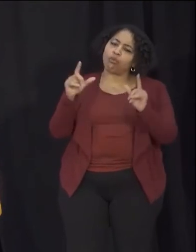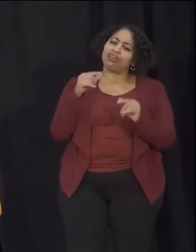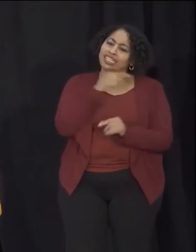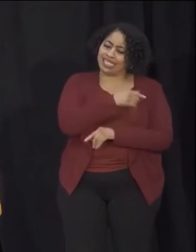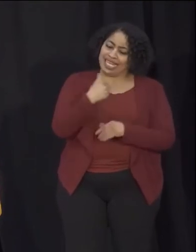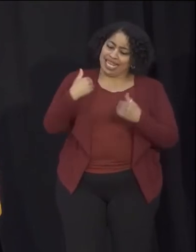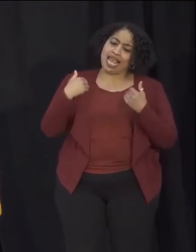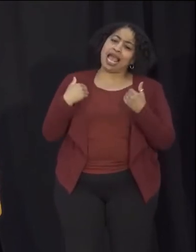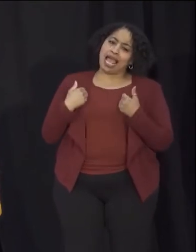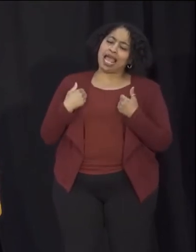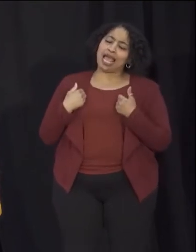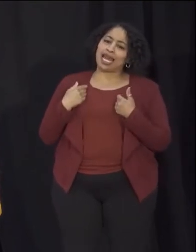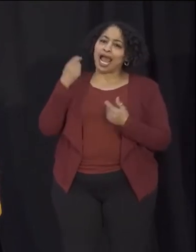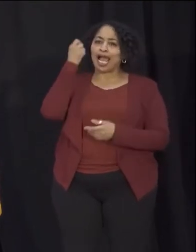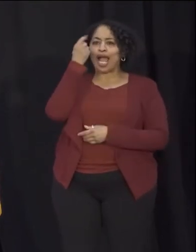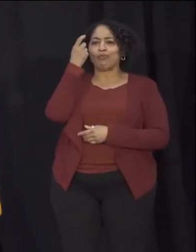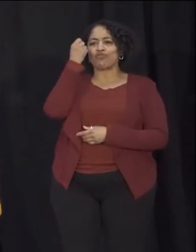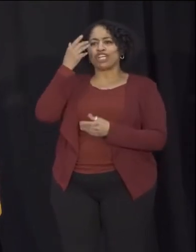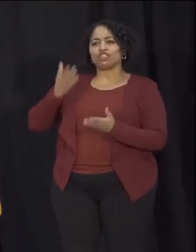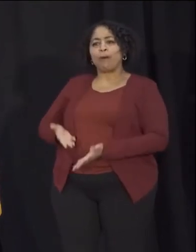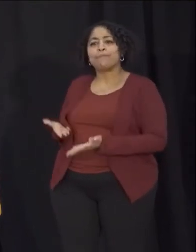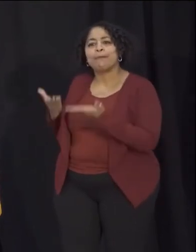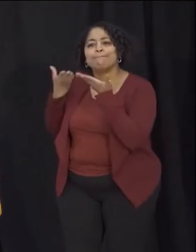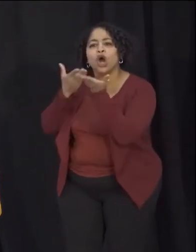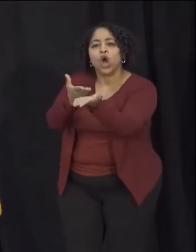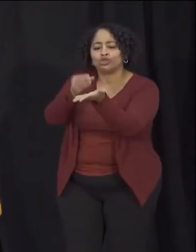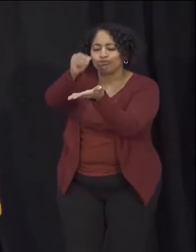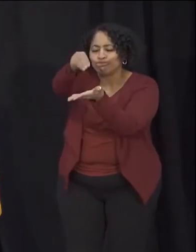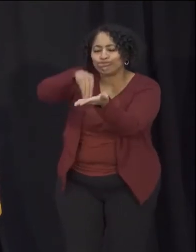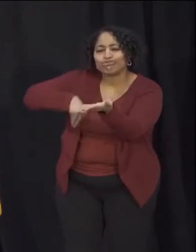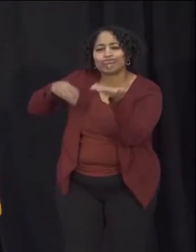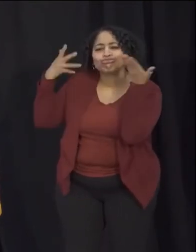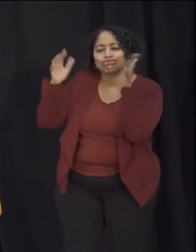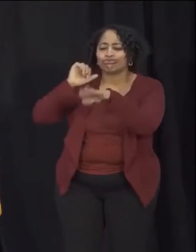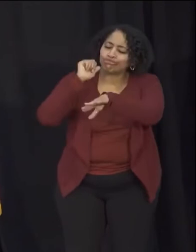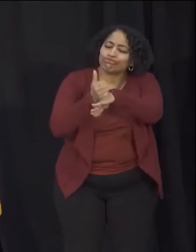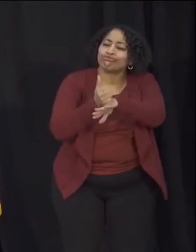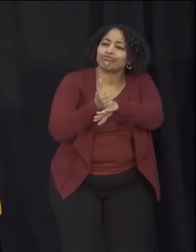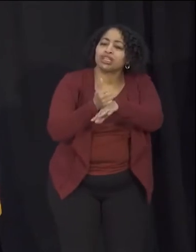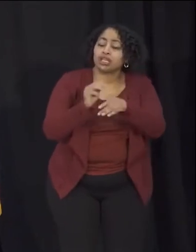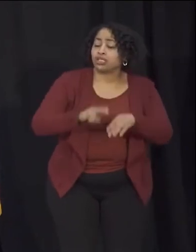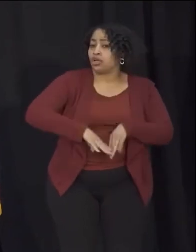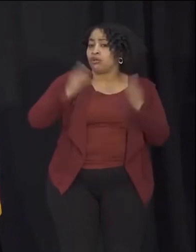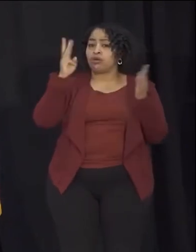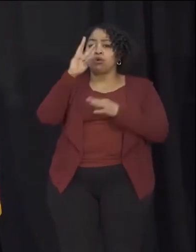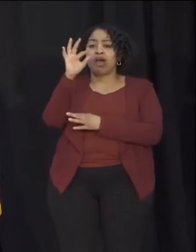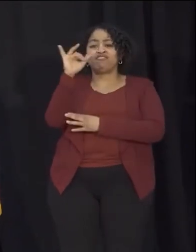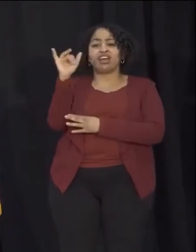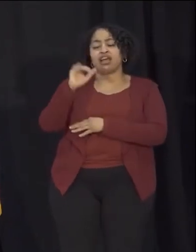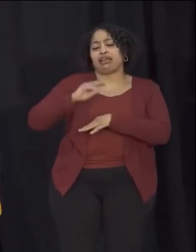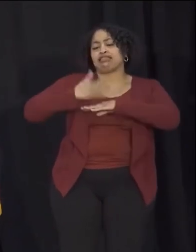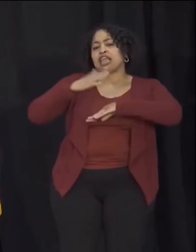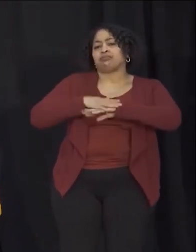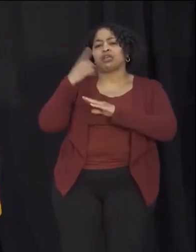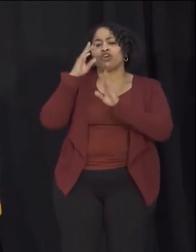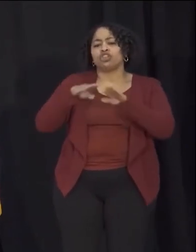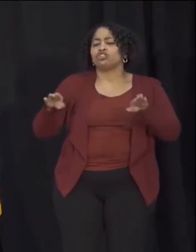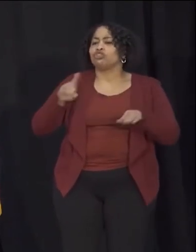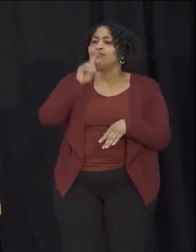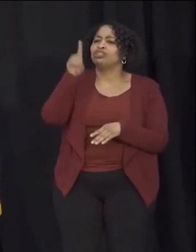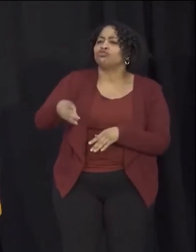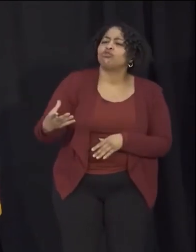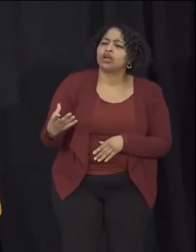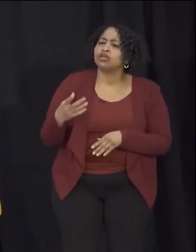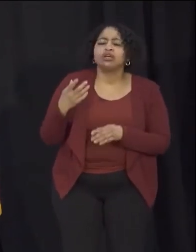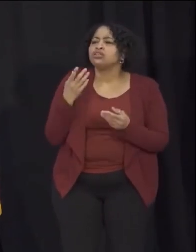a comprehensive proposal he had laid out to open up Wi-Fi and laptops of the children of